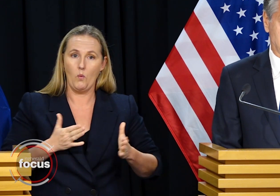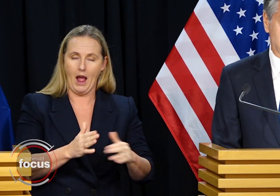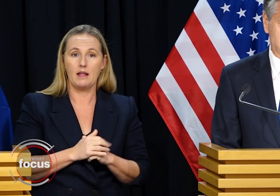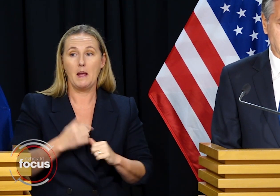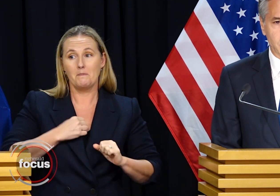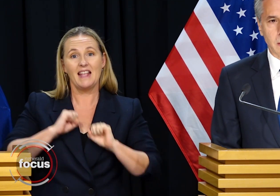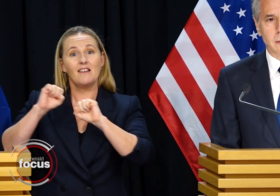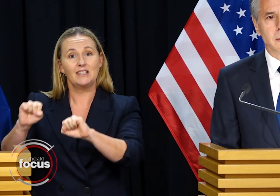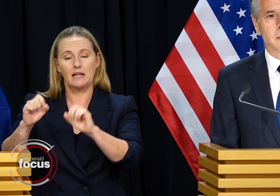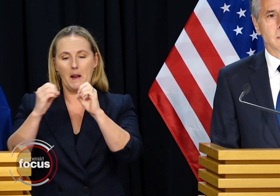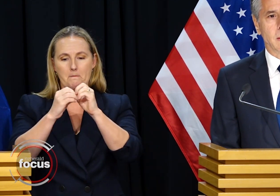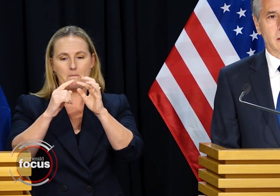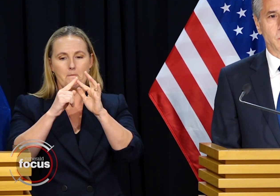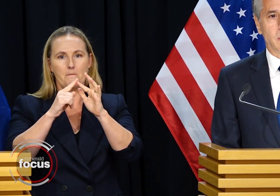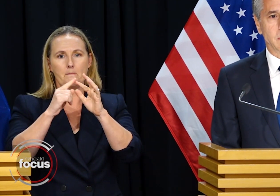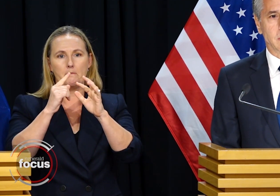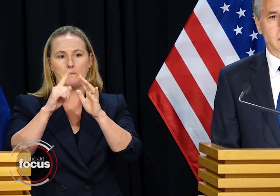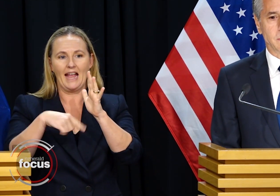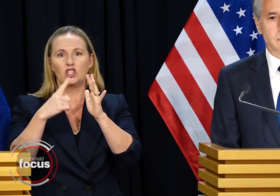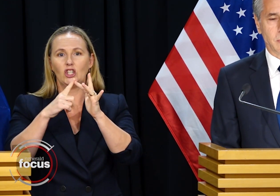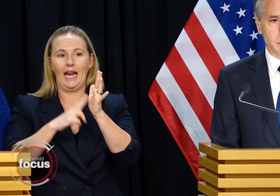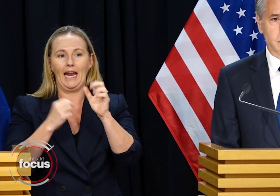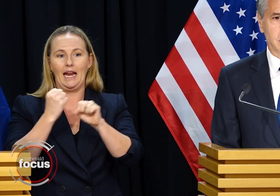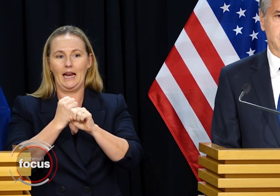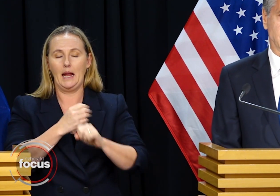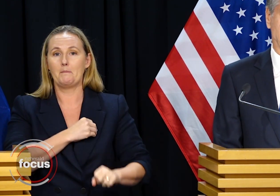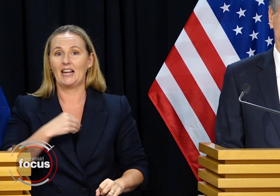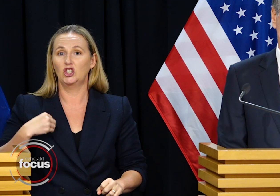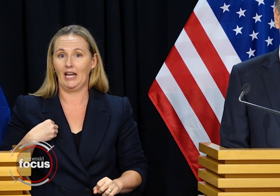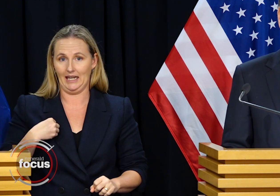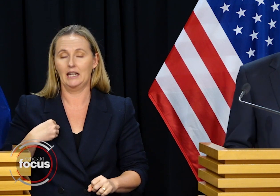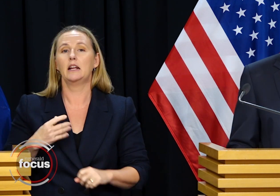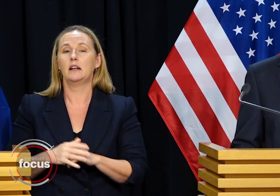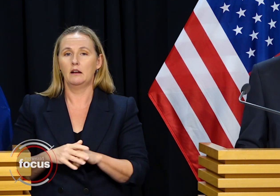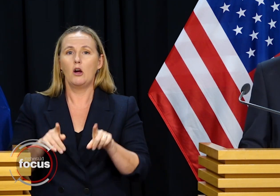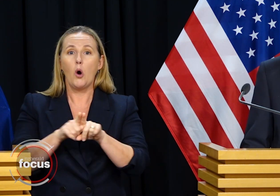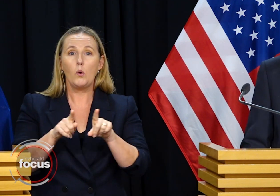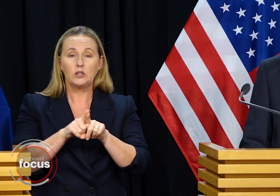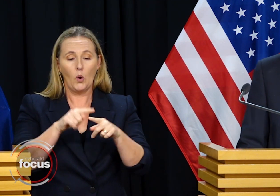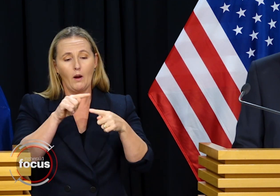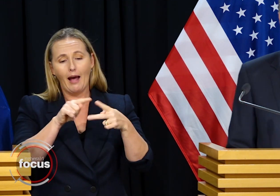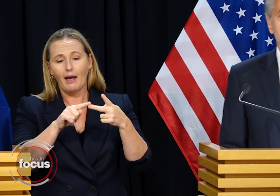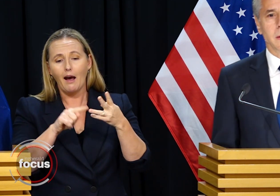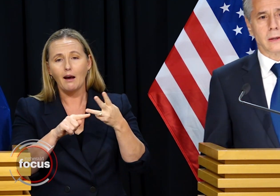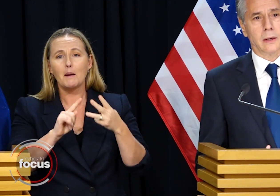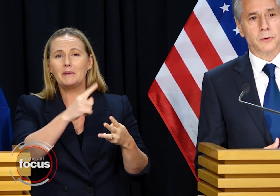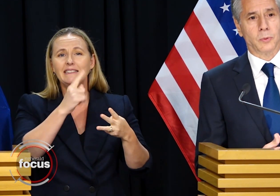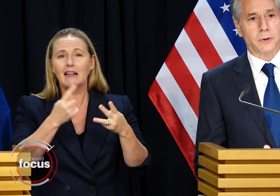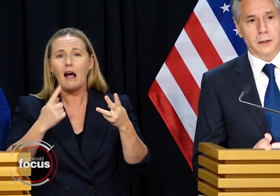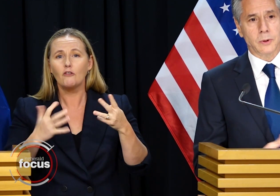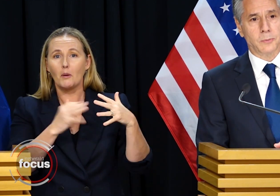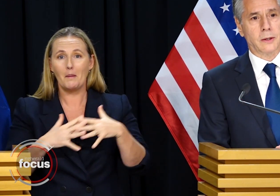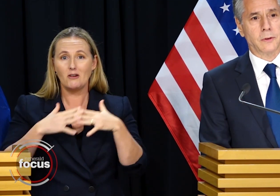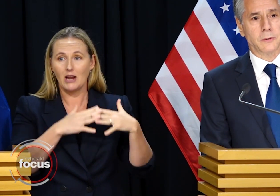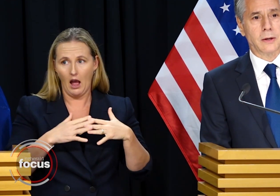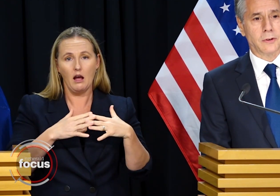Beijing, followed by my counterpart, Treasury Secretary Janet Yellen, John Kerry, our climate envoy. Others will